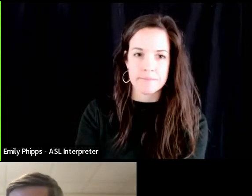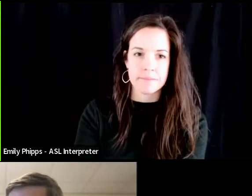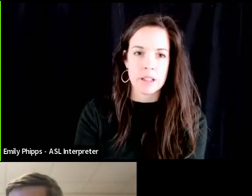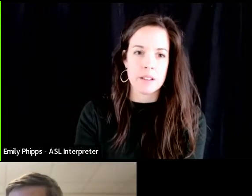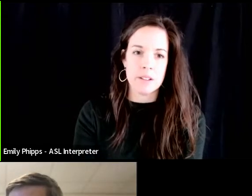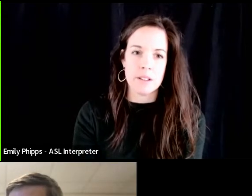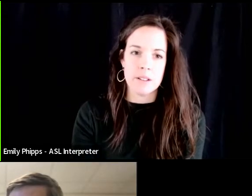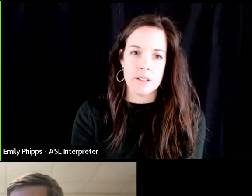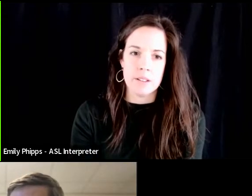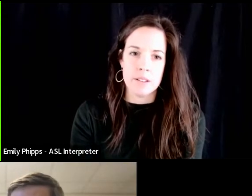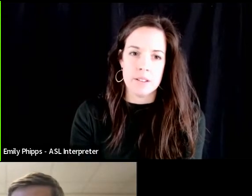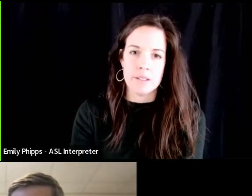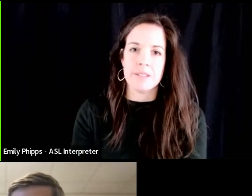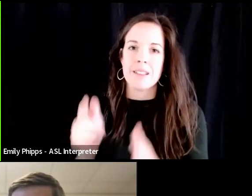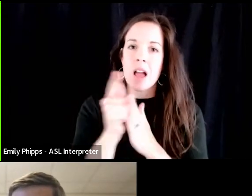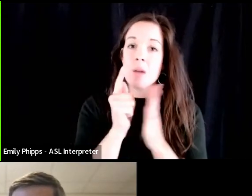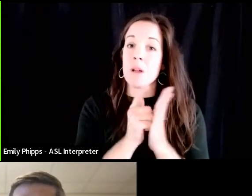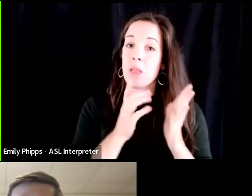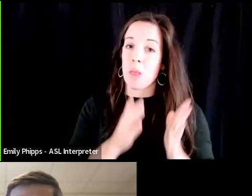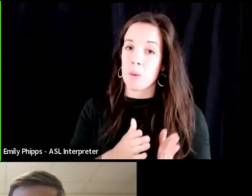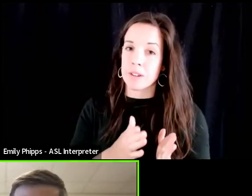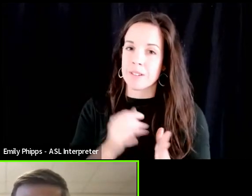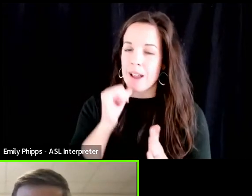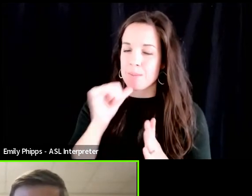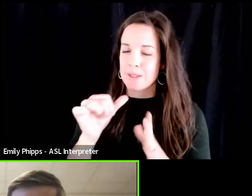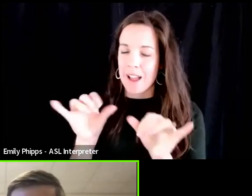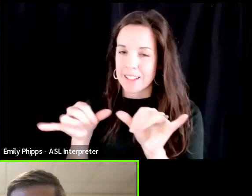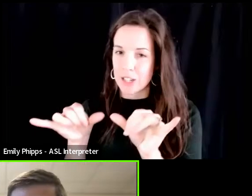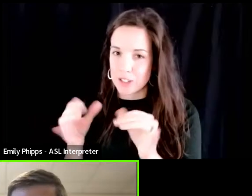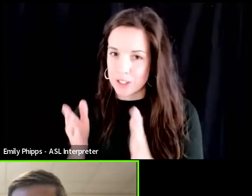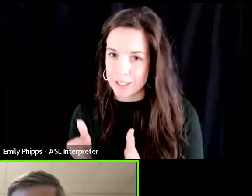So I'm a lawyer by training rather than an engineer, but